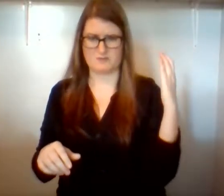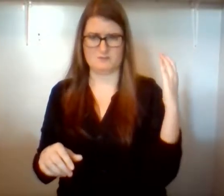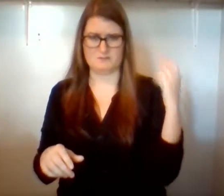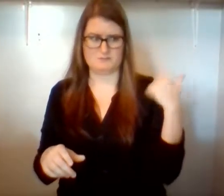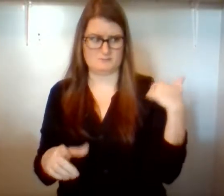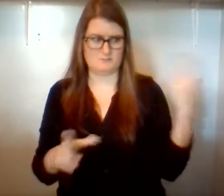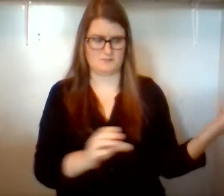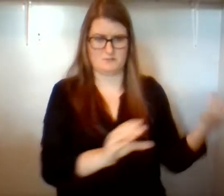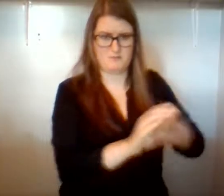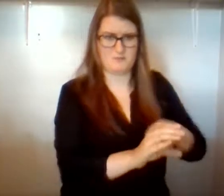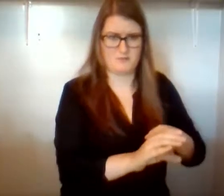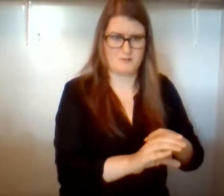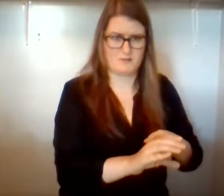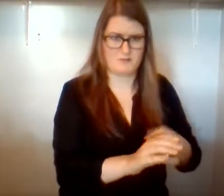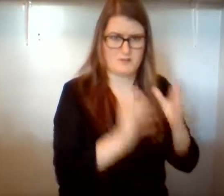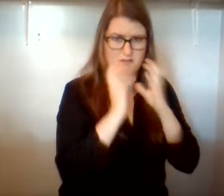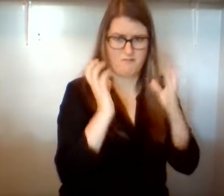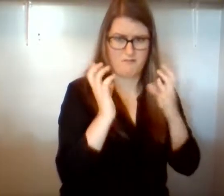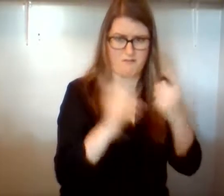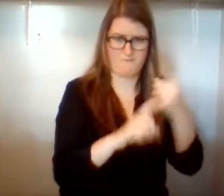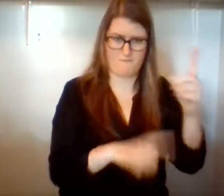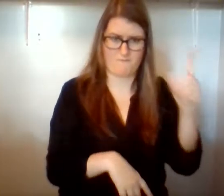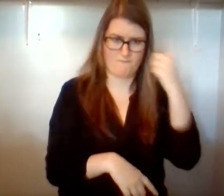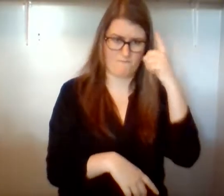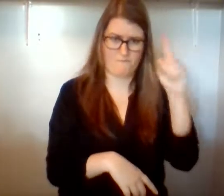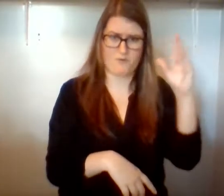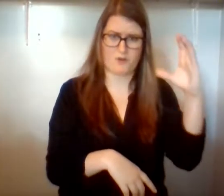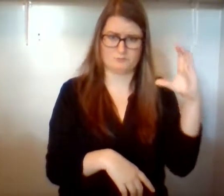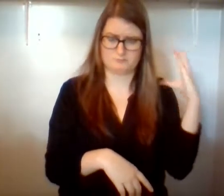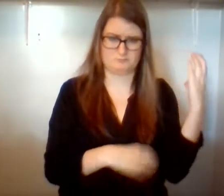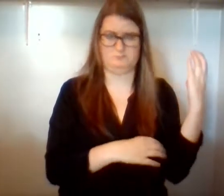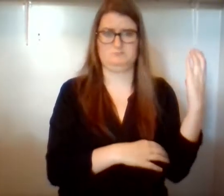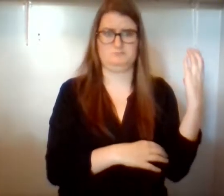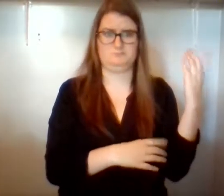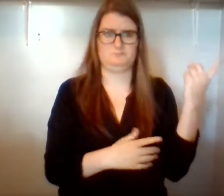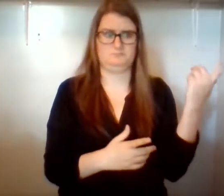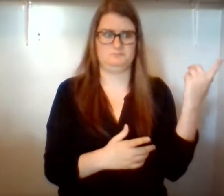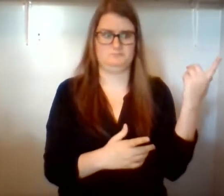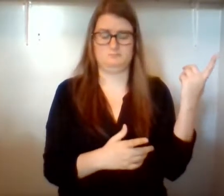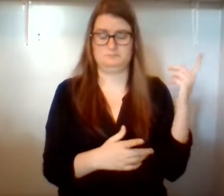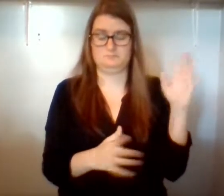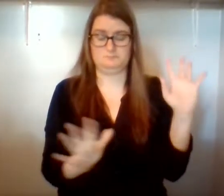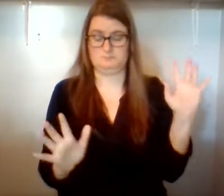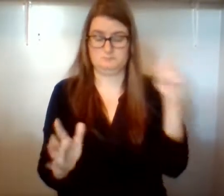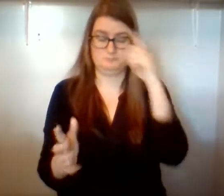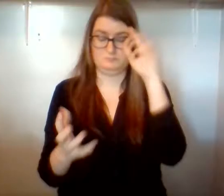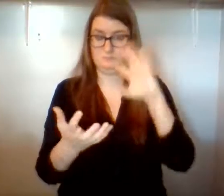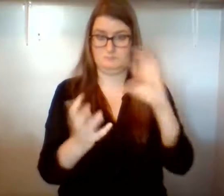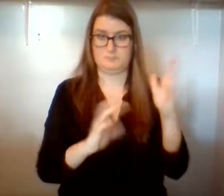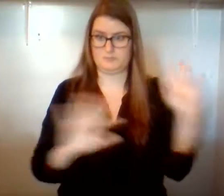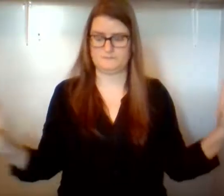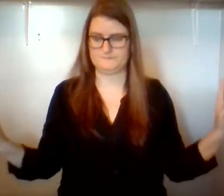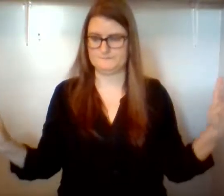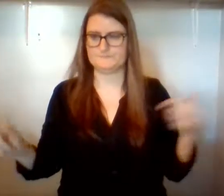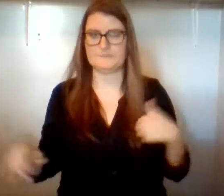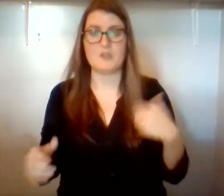no contest here. So I cannot see why a parent, if they know and love Jesus, if they